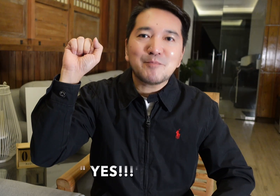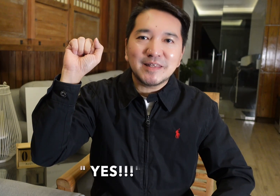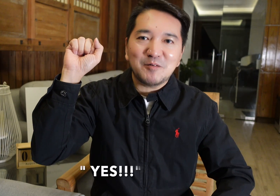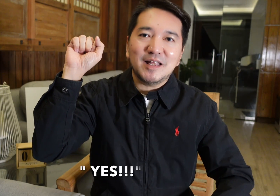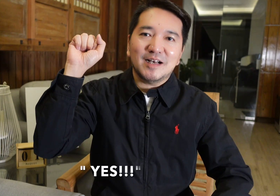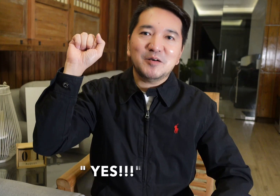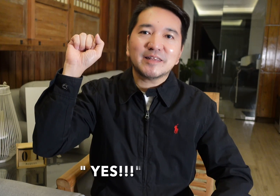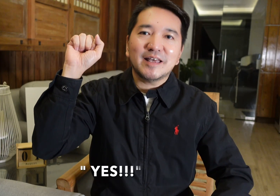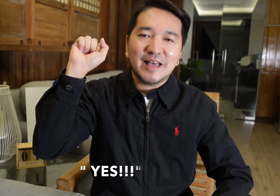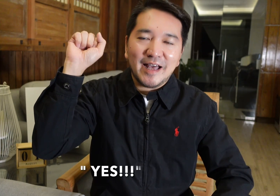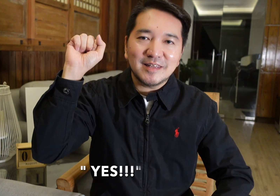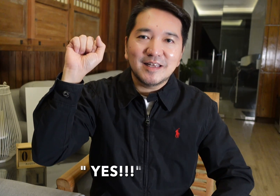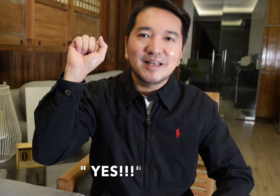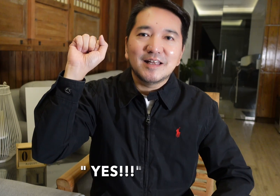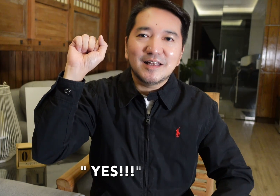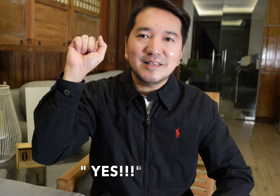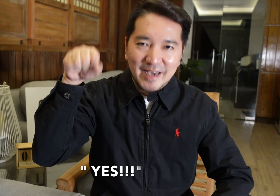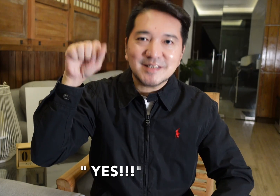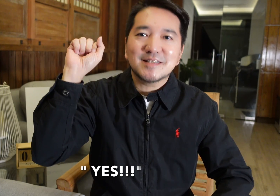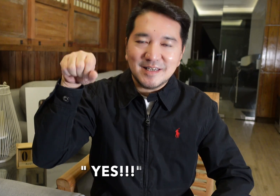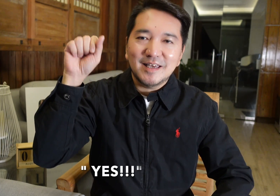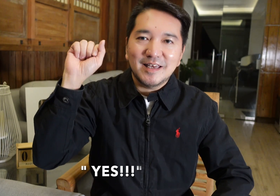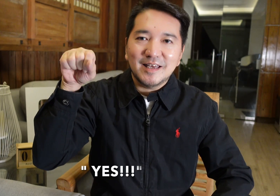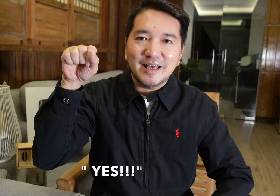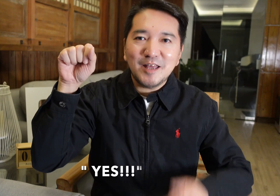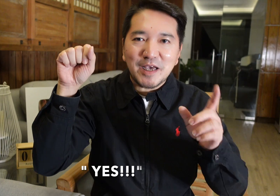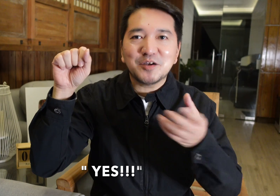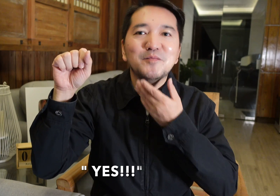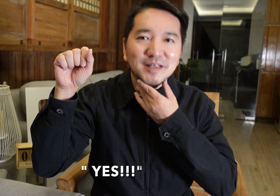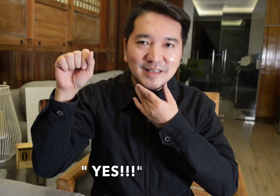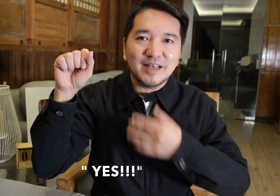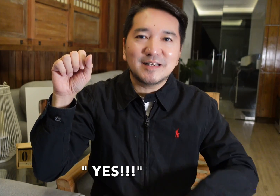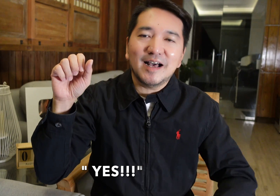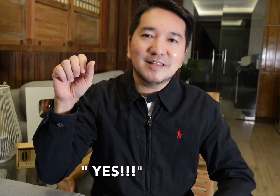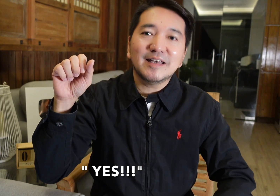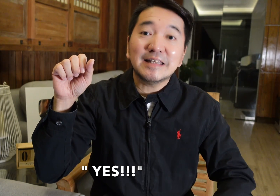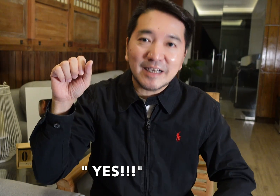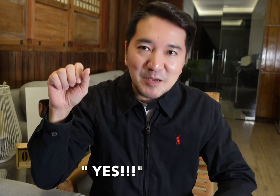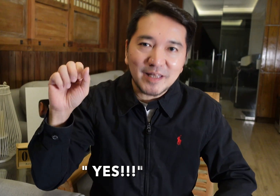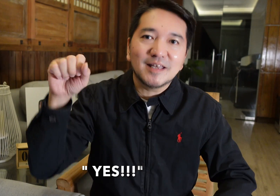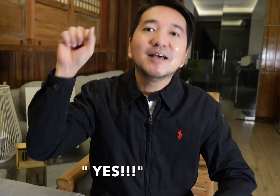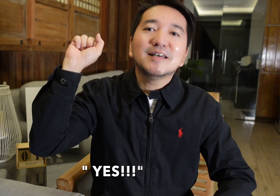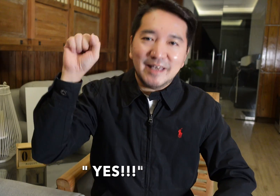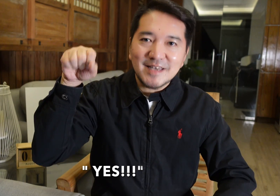and down lang yung ating hand. Yes. And make sure na magnanod ka na in agreement.